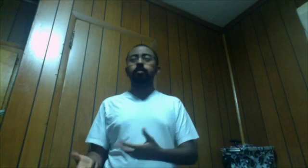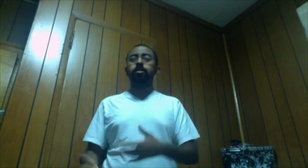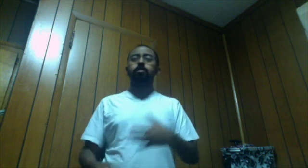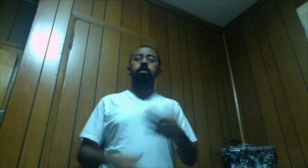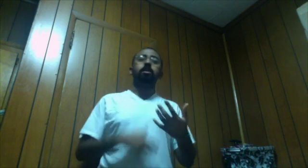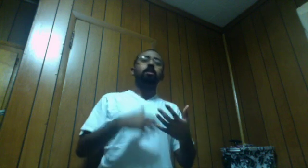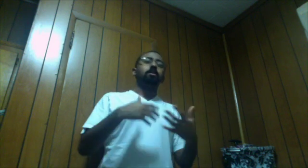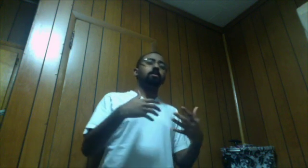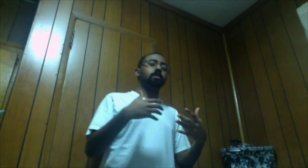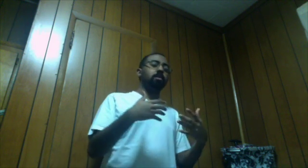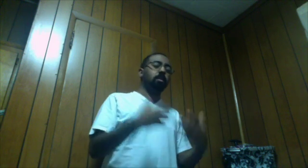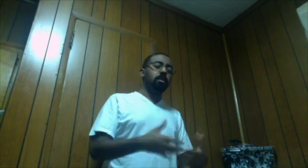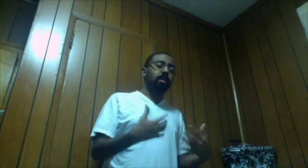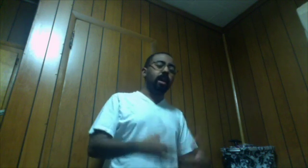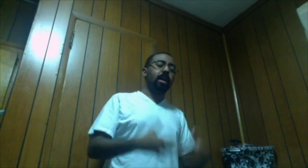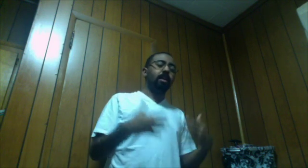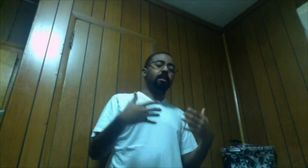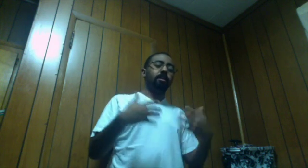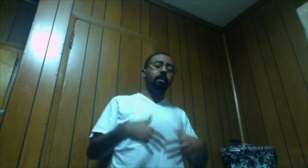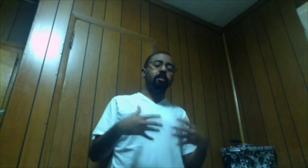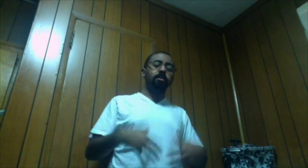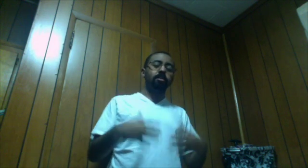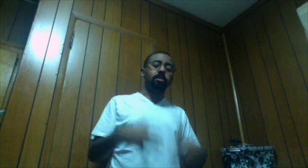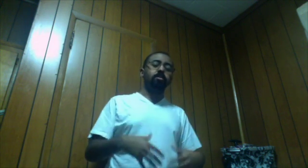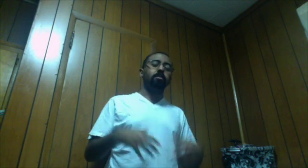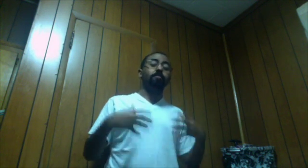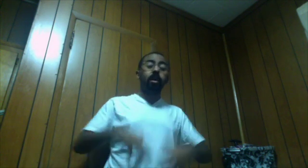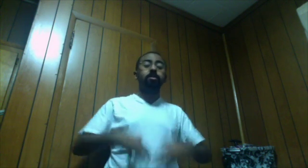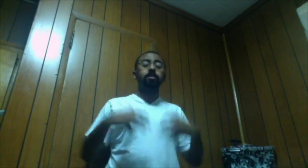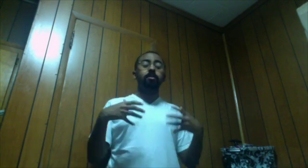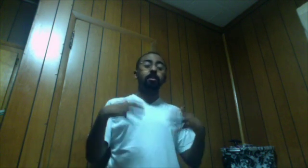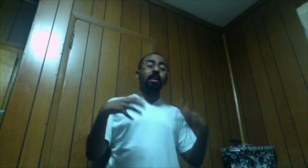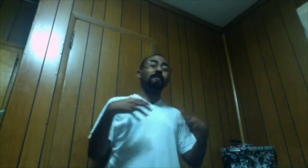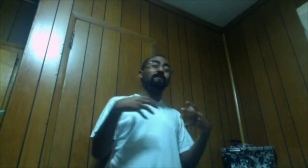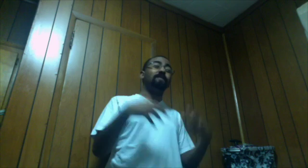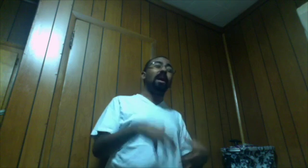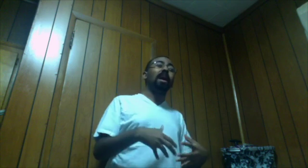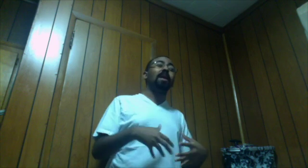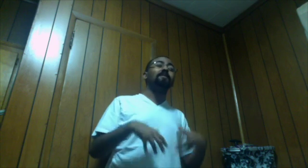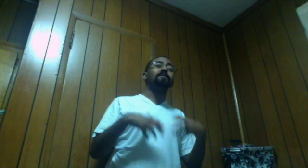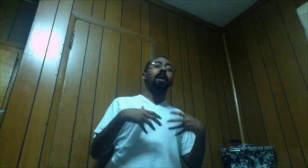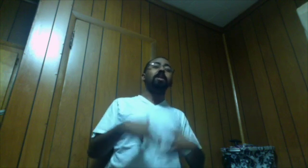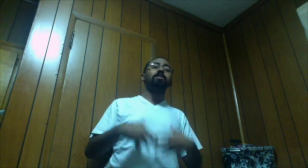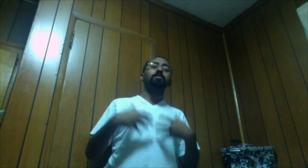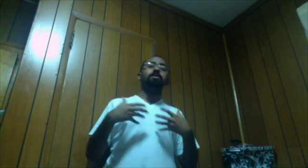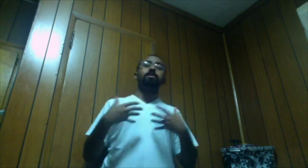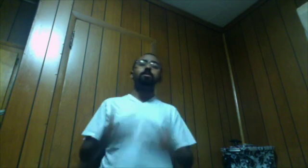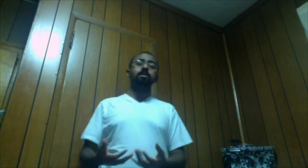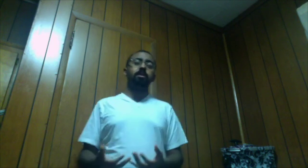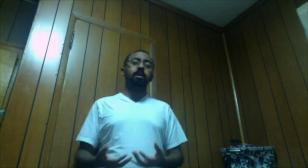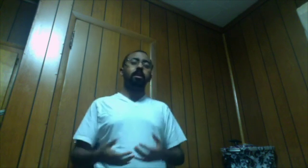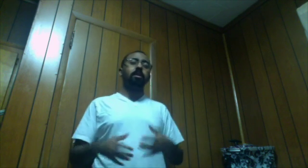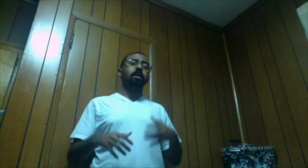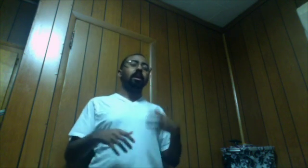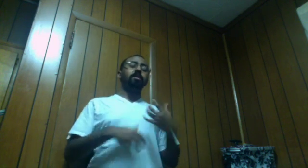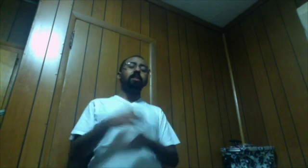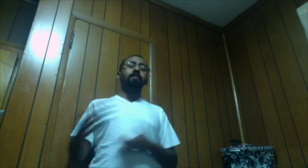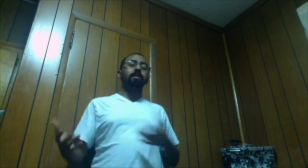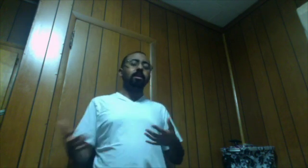student who is the only guy in an all-girls school, but there are only like 5 actual students there, and it's not really a